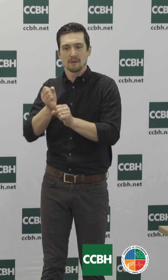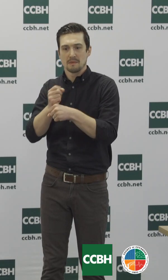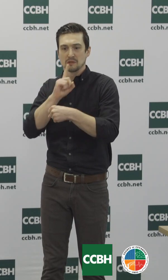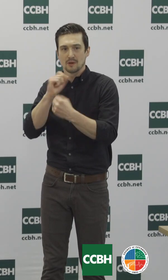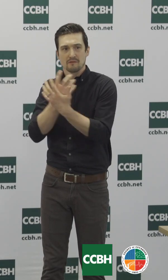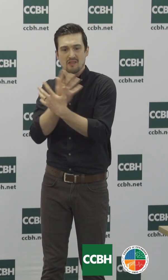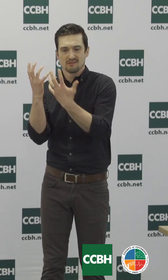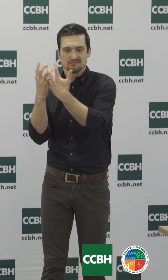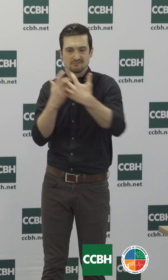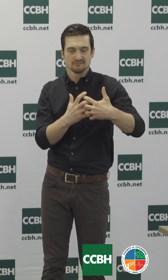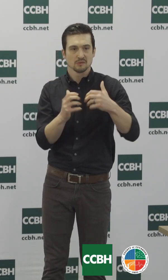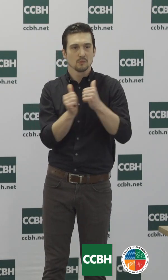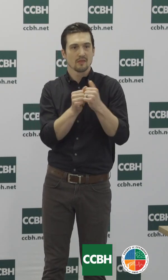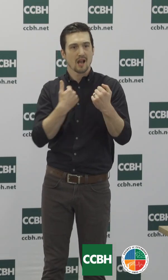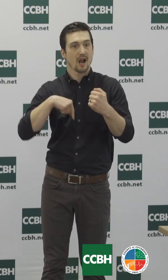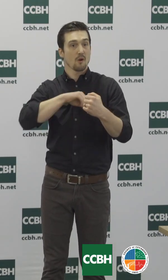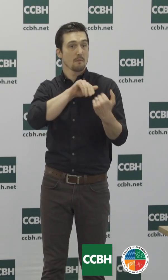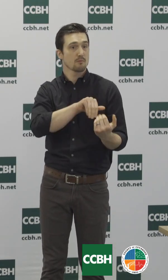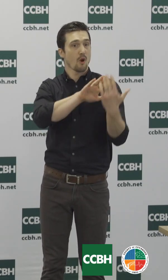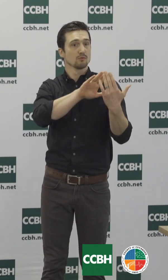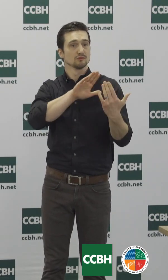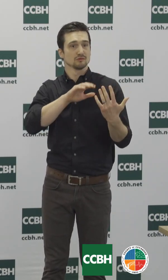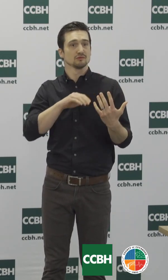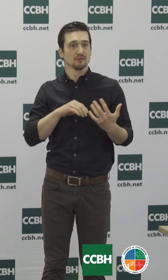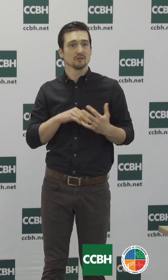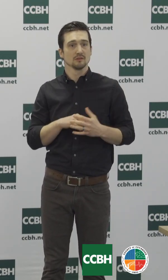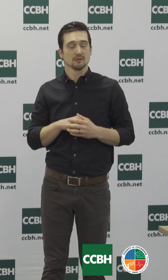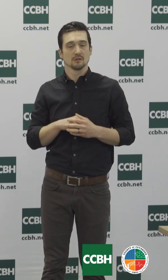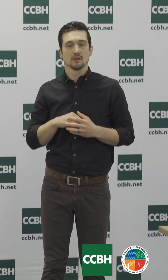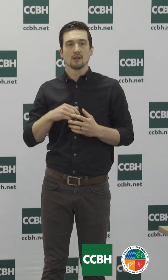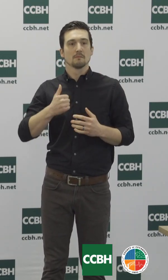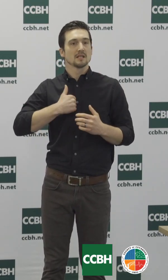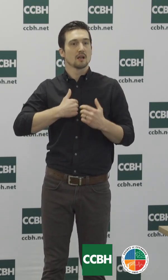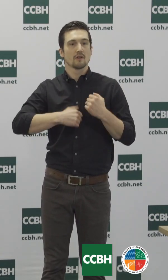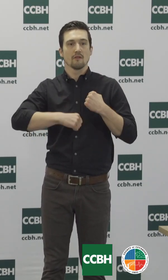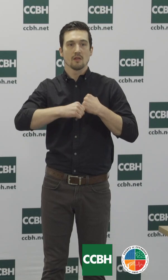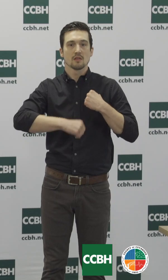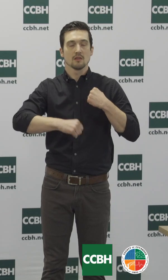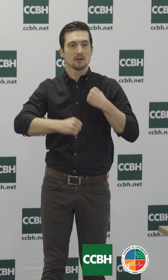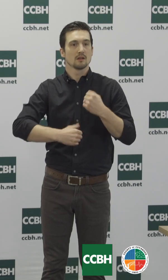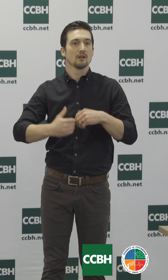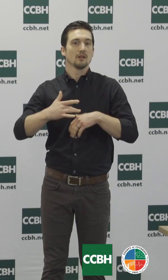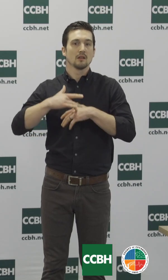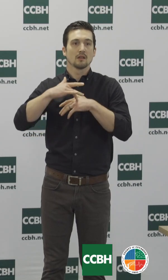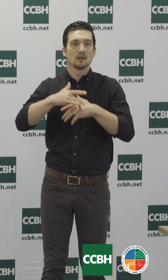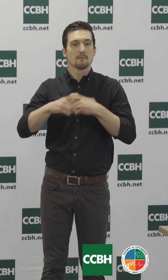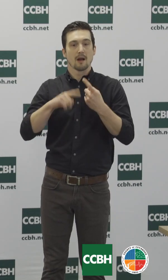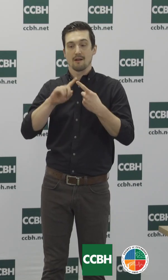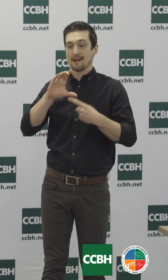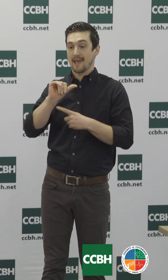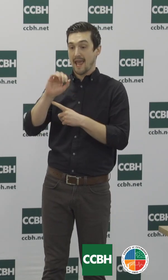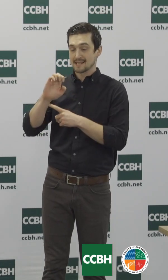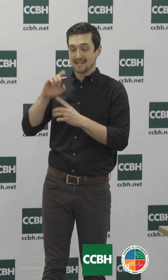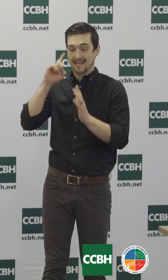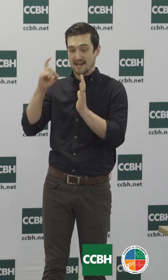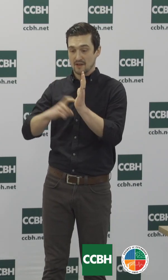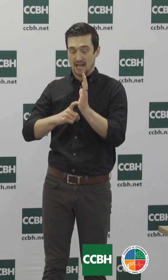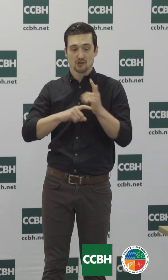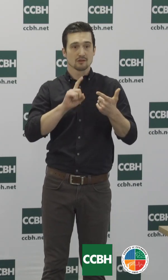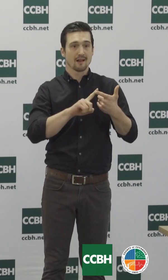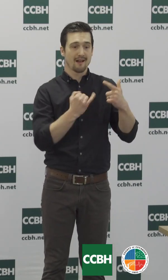health approach. You have heard me talk over and over again about case identification,